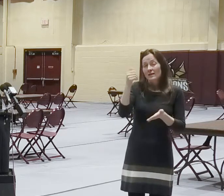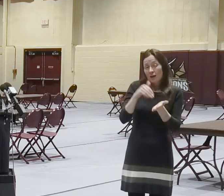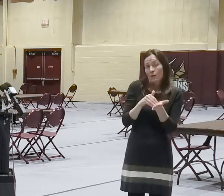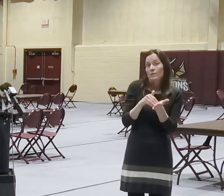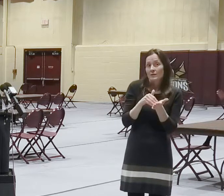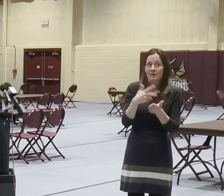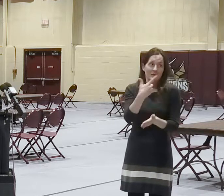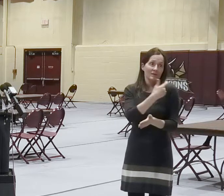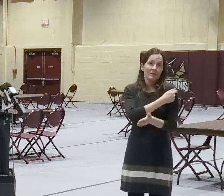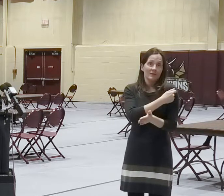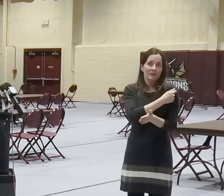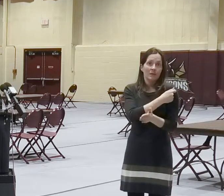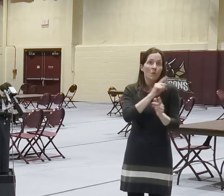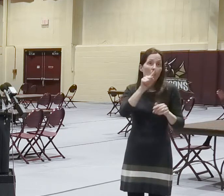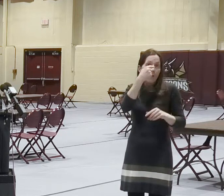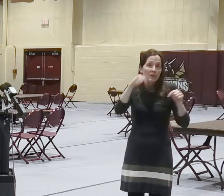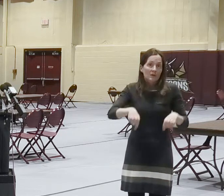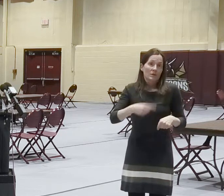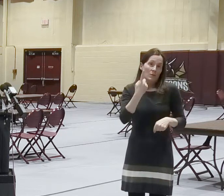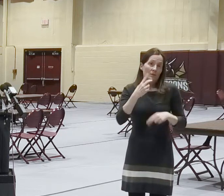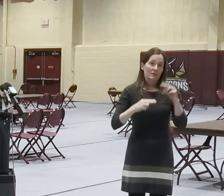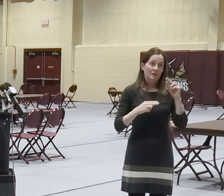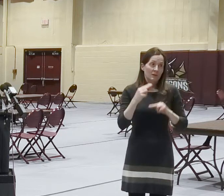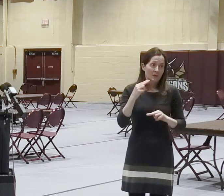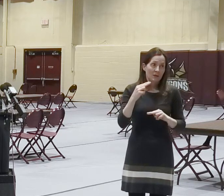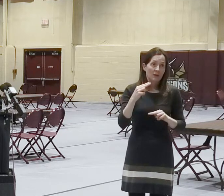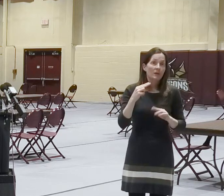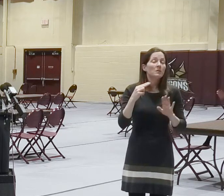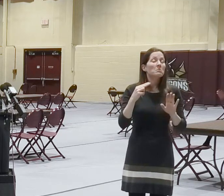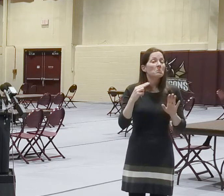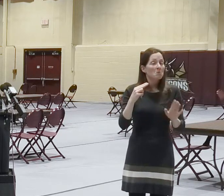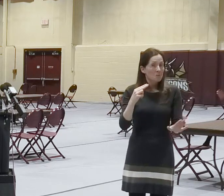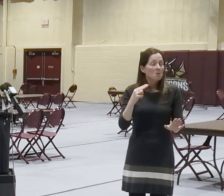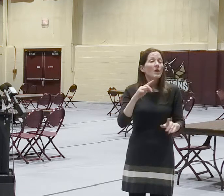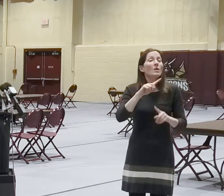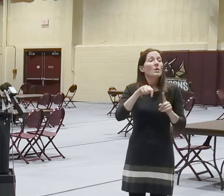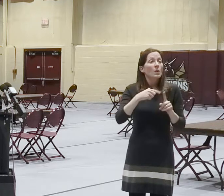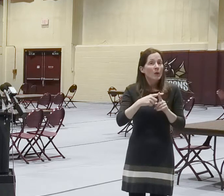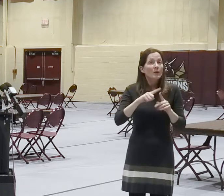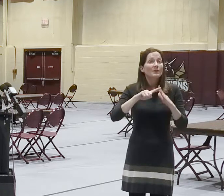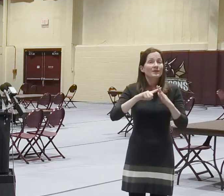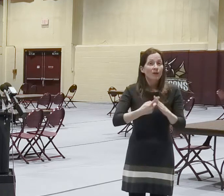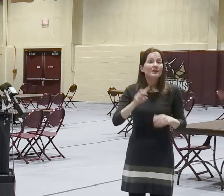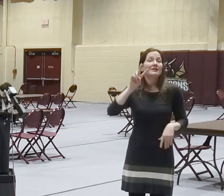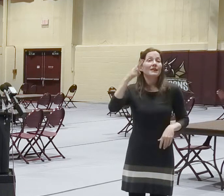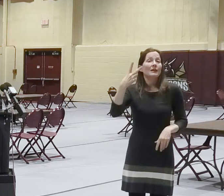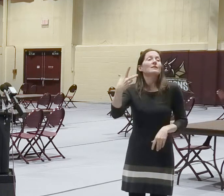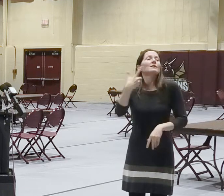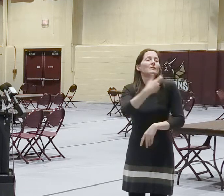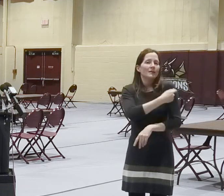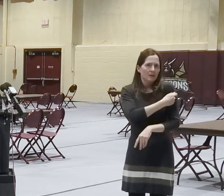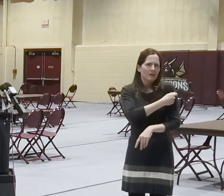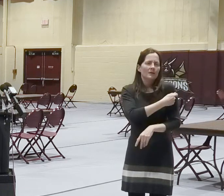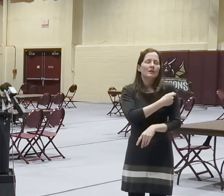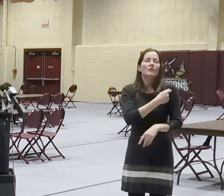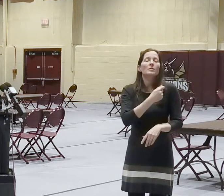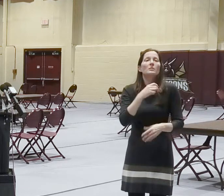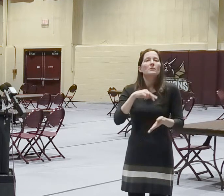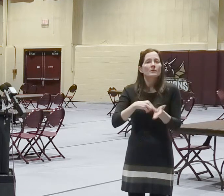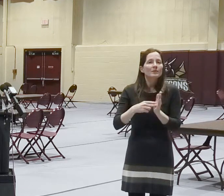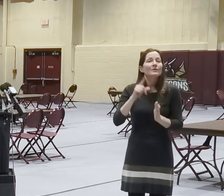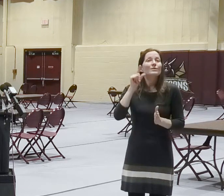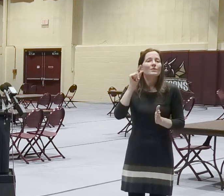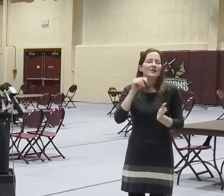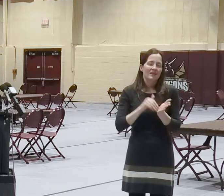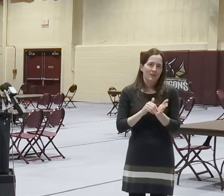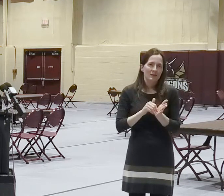alone. This number will grow to 20,000 when we begin second doses. We will continue to operate the clinic at